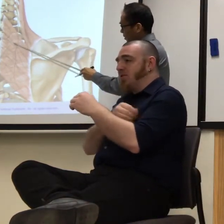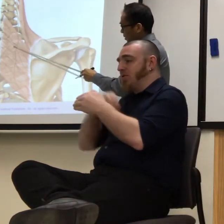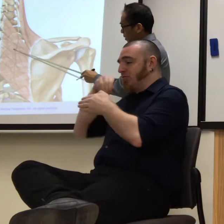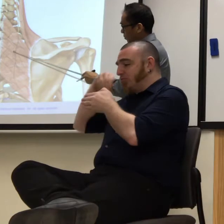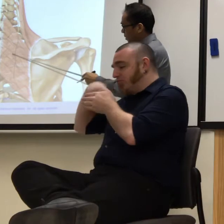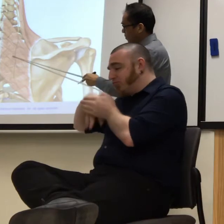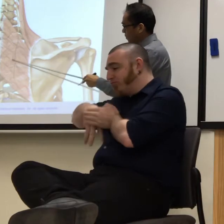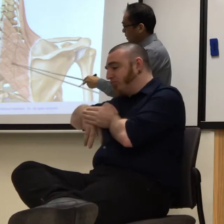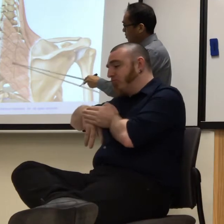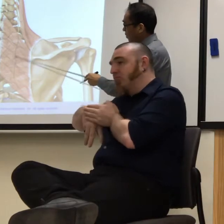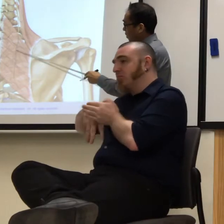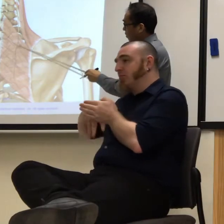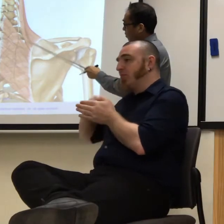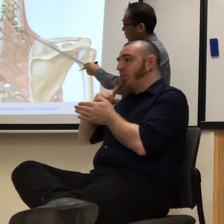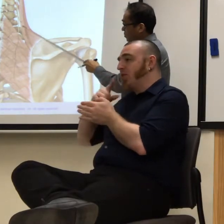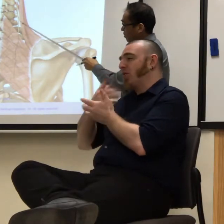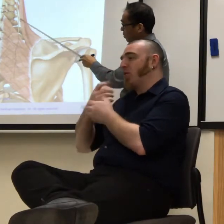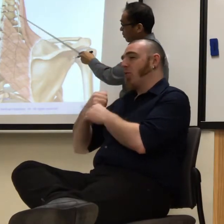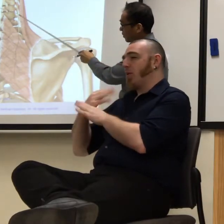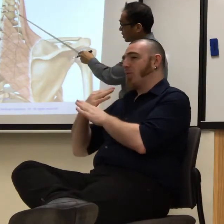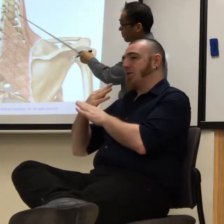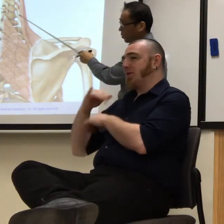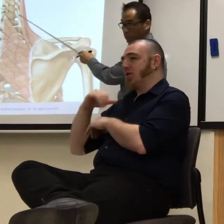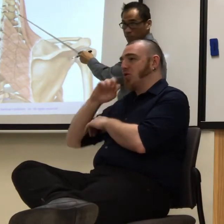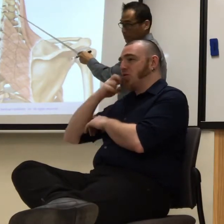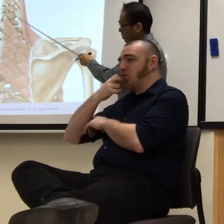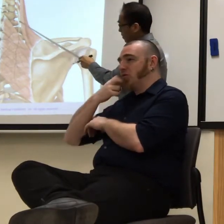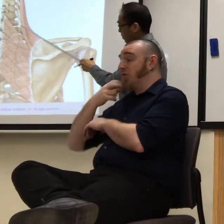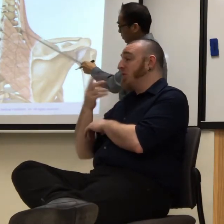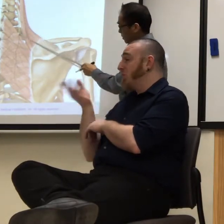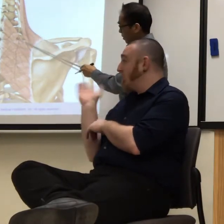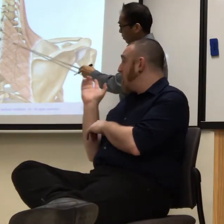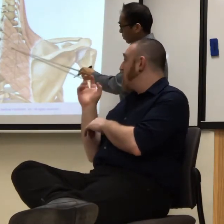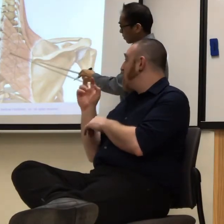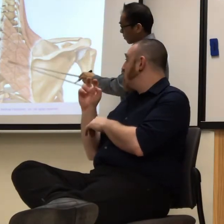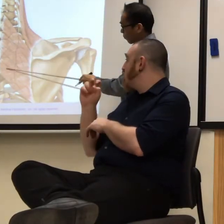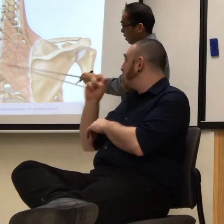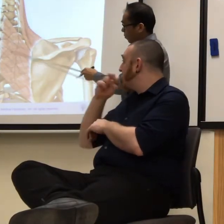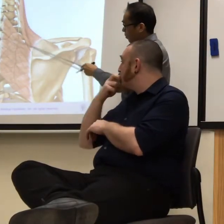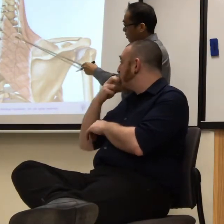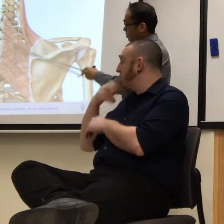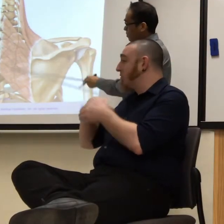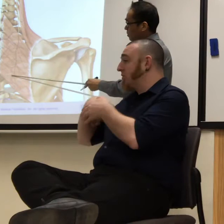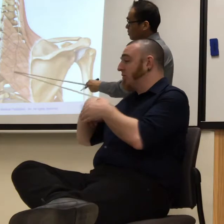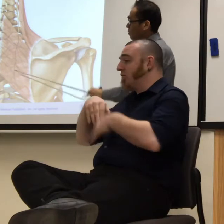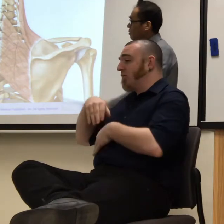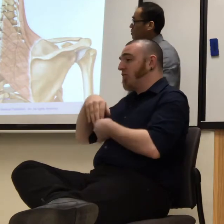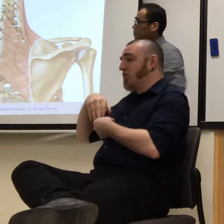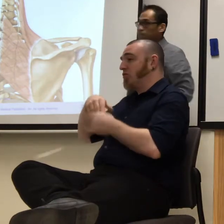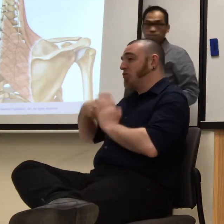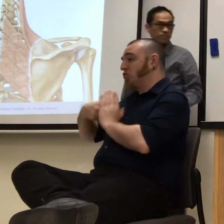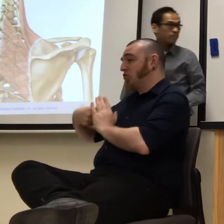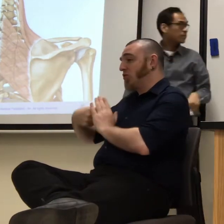they illustrate it underneath the muscle there. So there's the nerve exposed. See it go underneath the rhomboids.